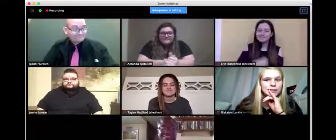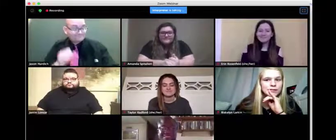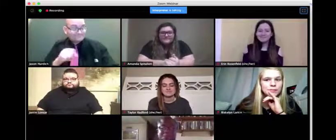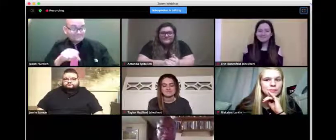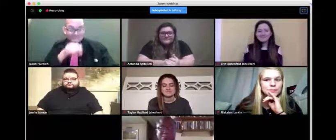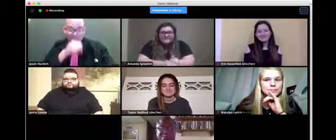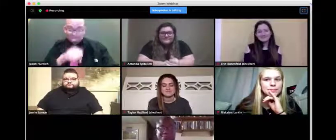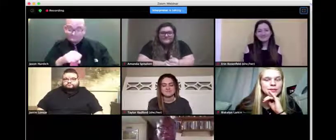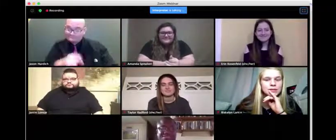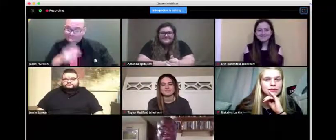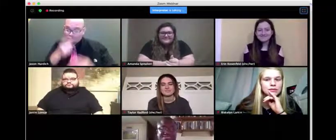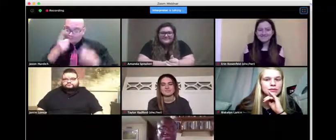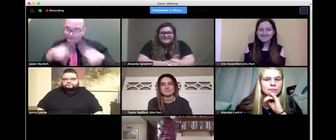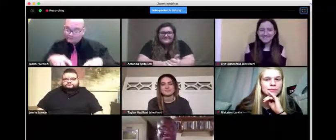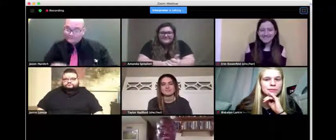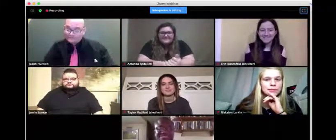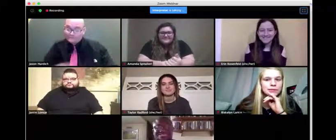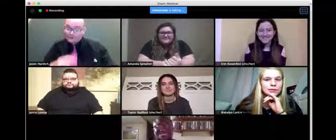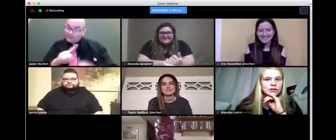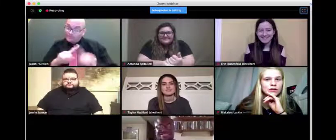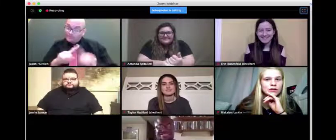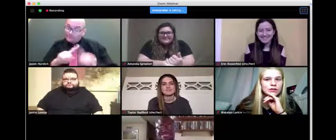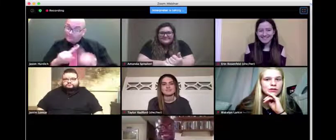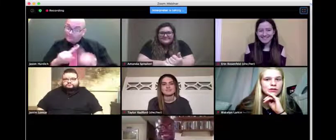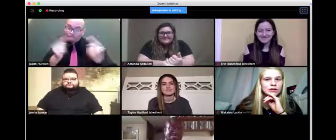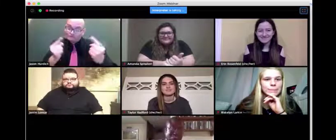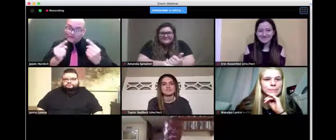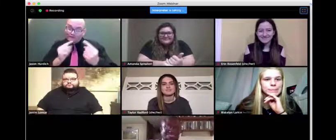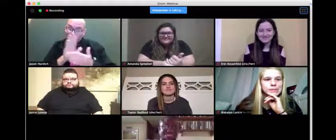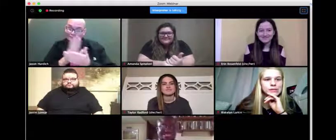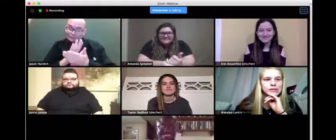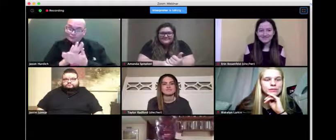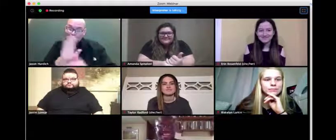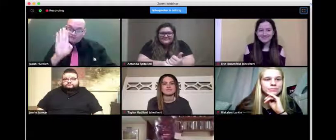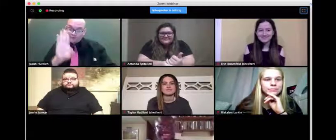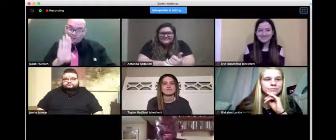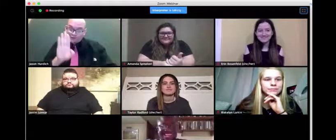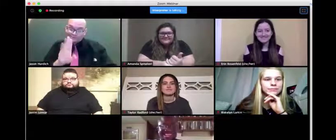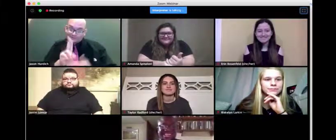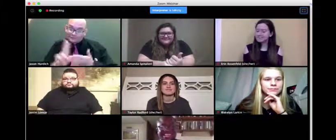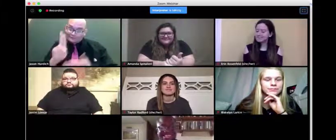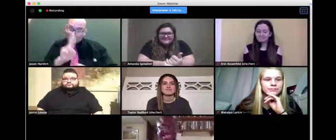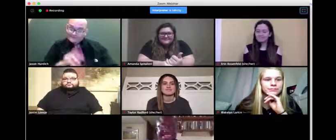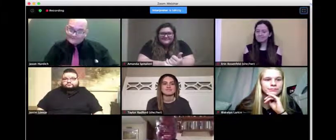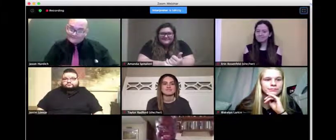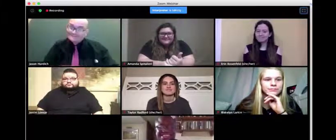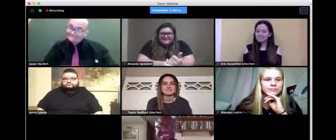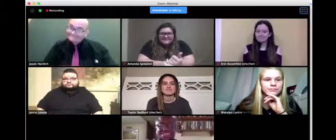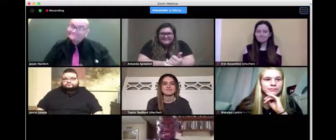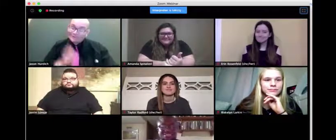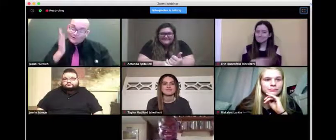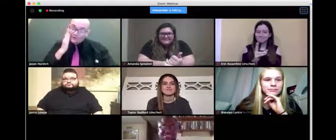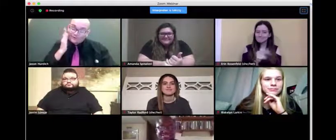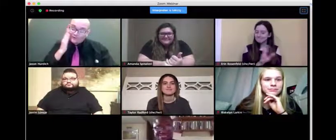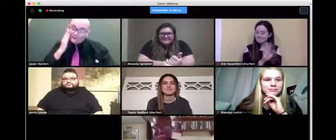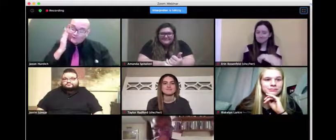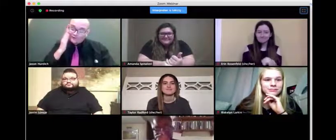rival school, Boston University. So I know. Yes. And now